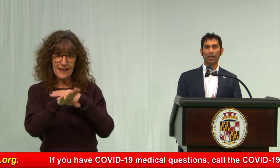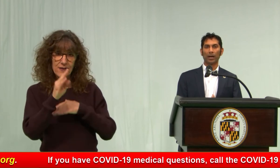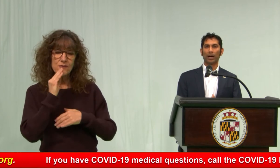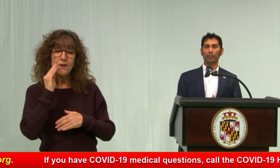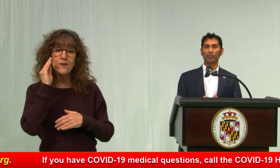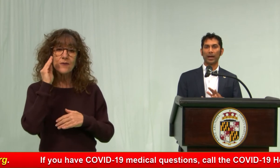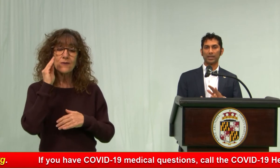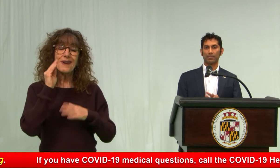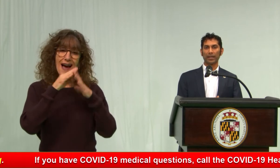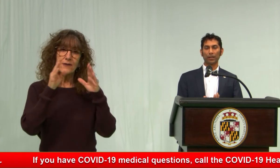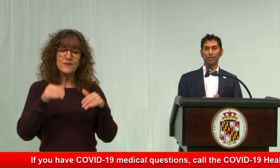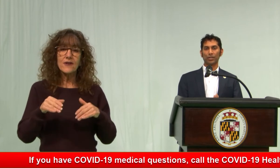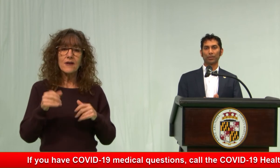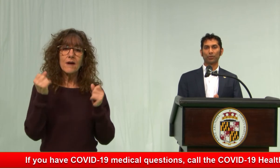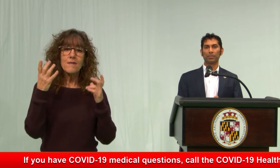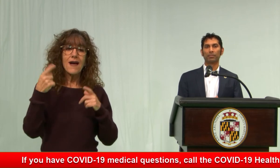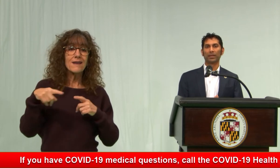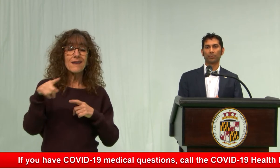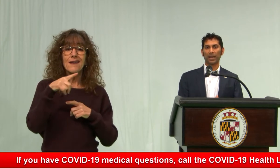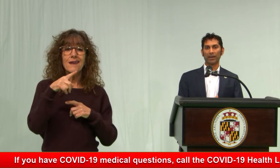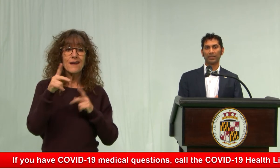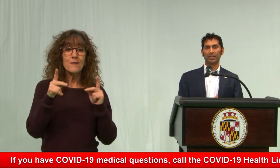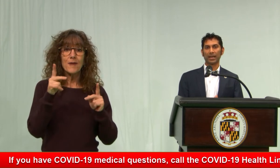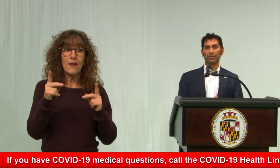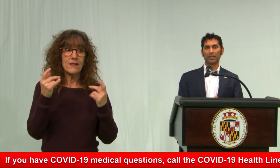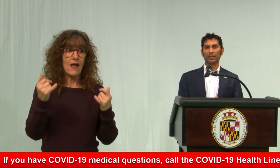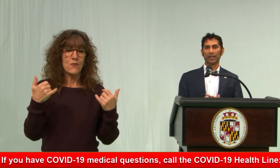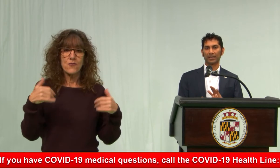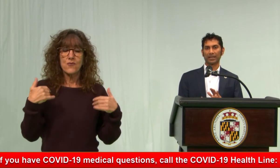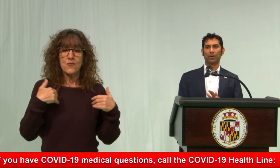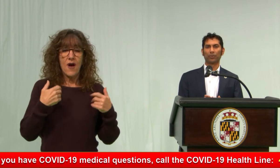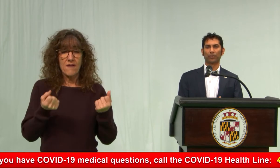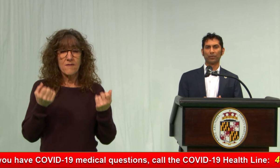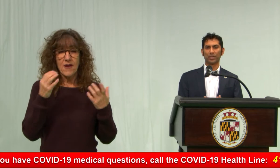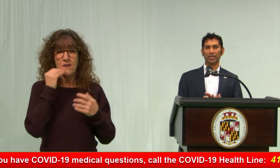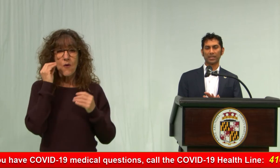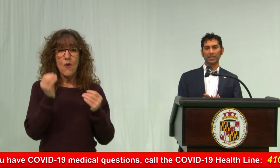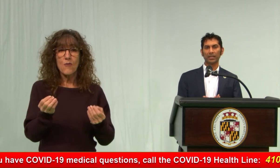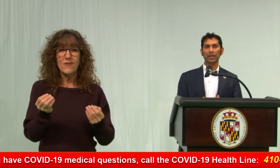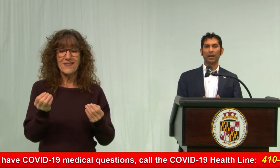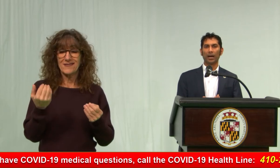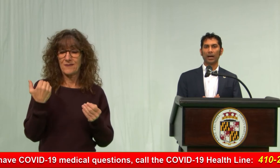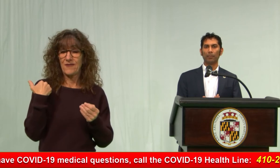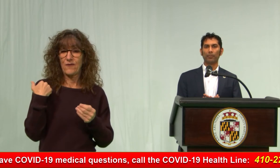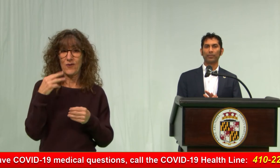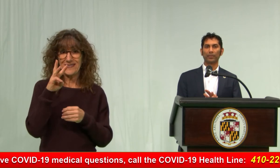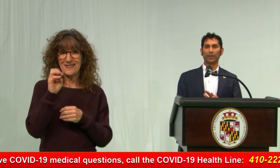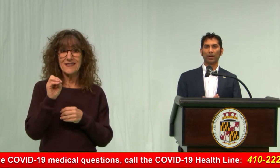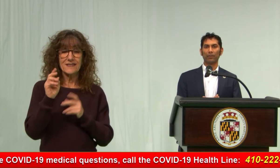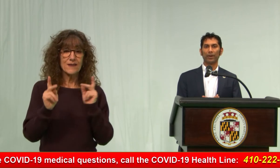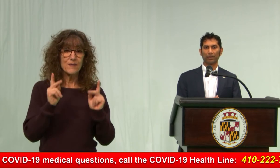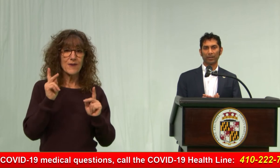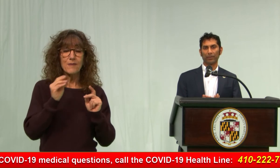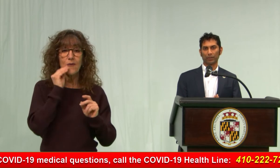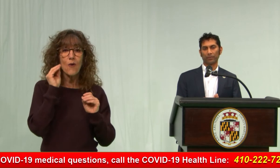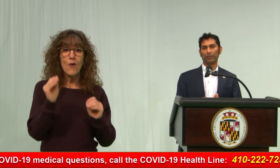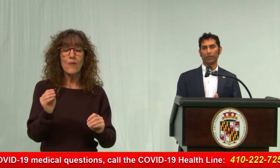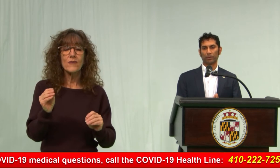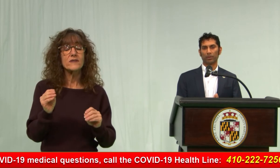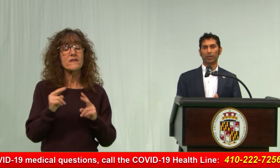housing. As many unsheltered people as we have in this county, and the last count was over 60, they are